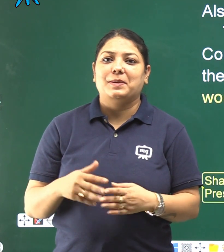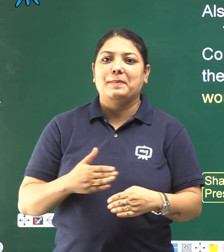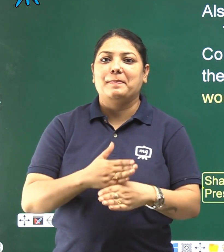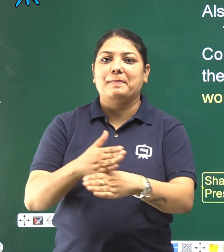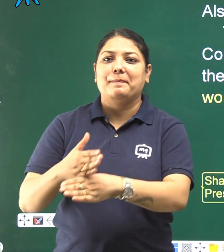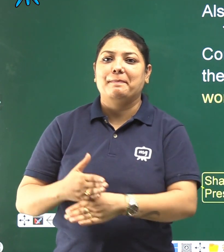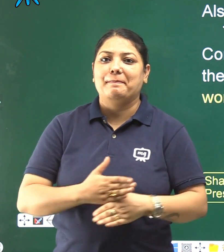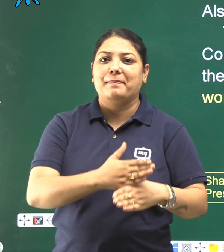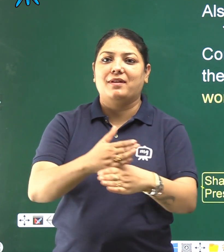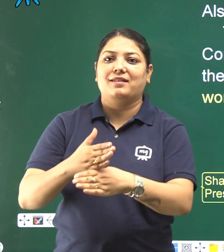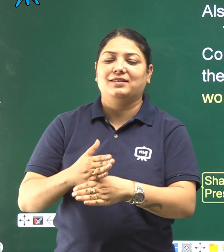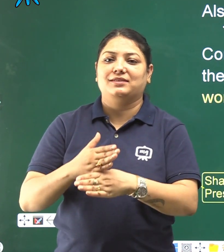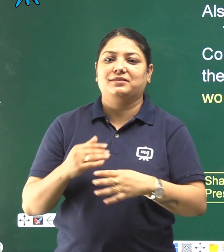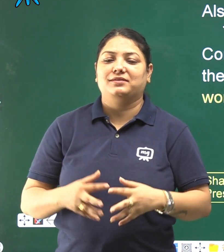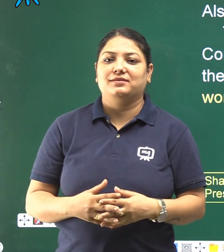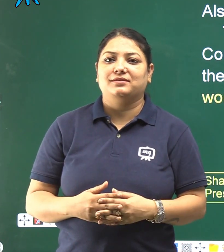bantna.